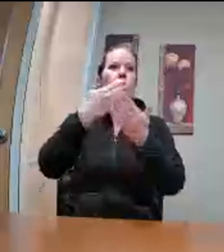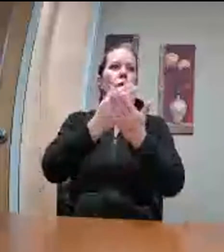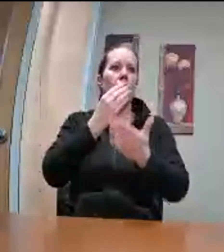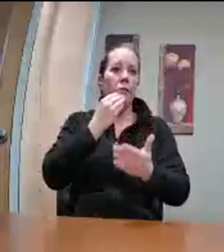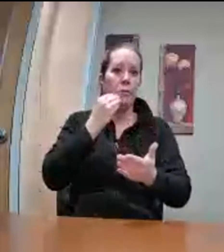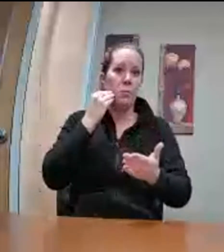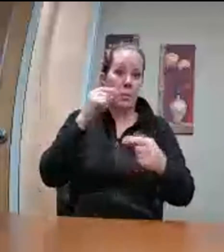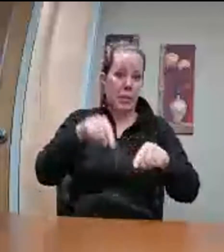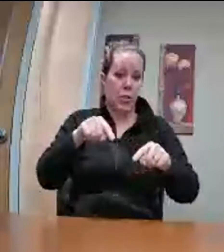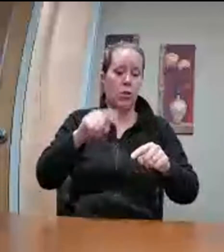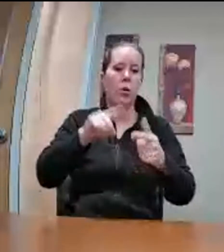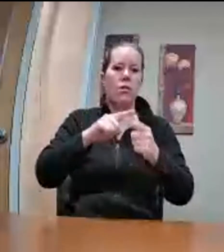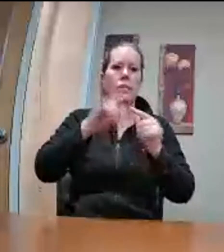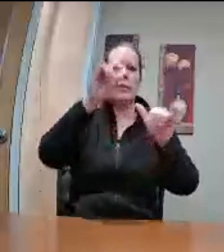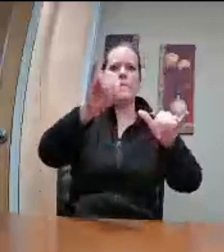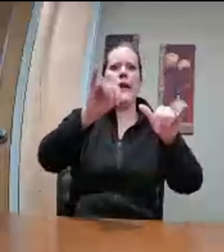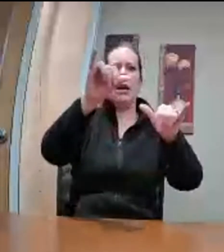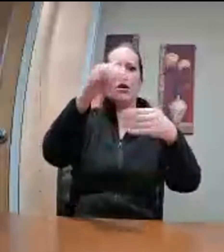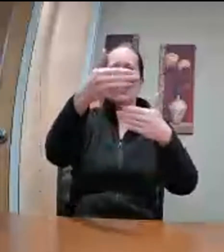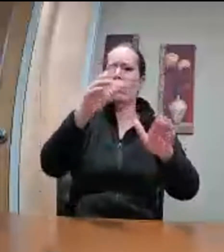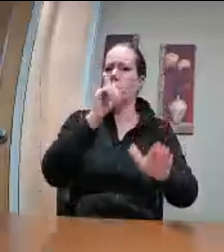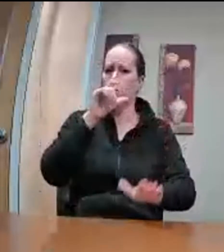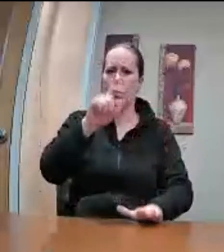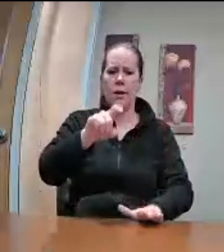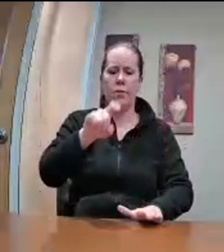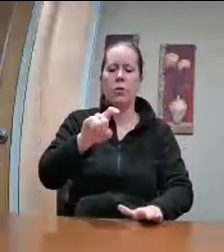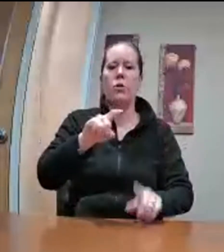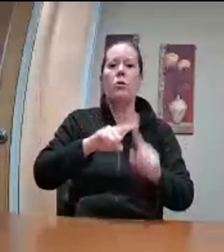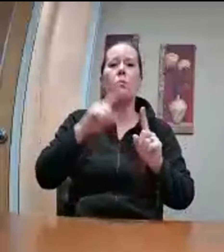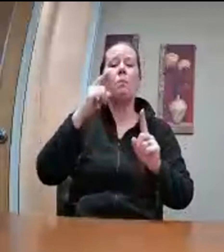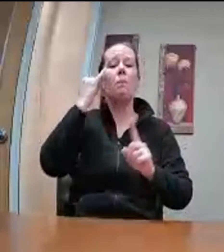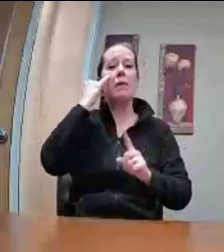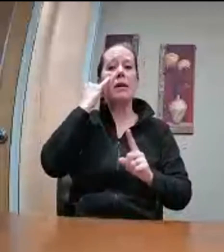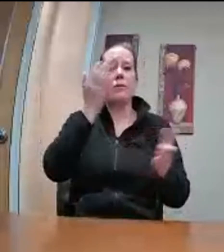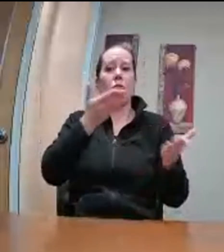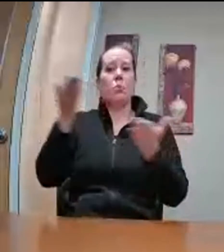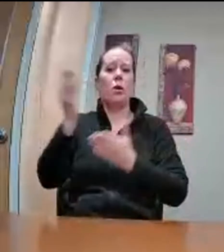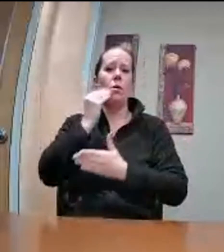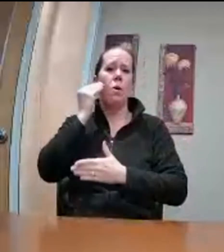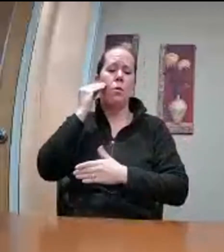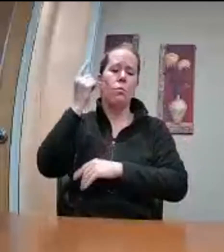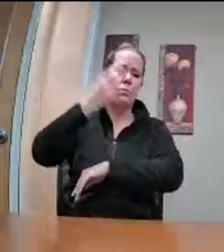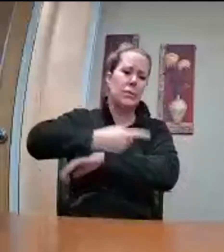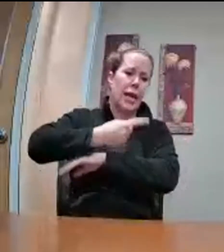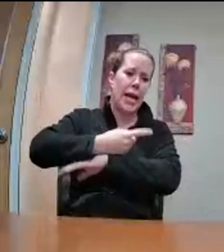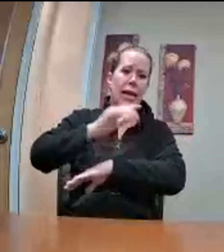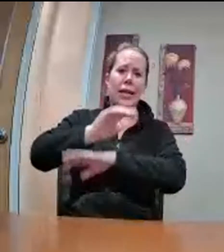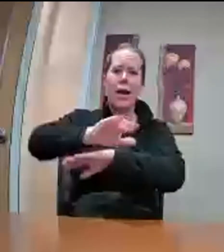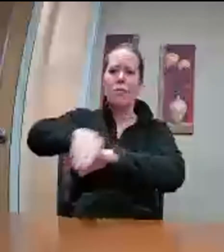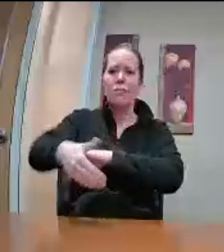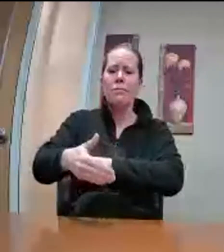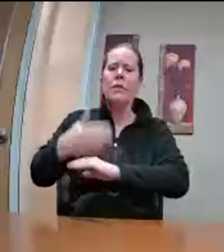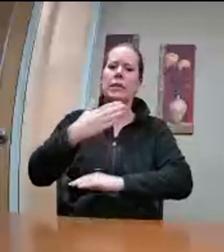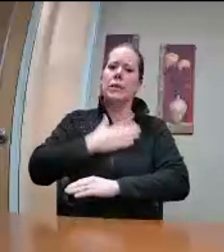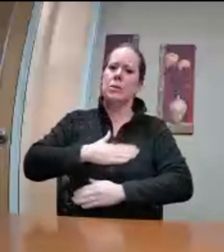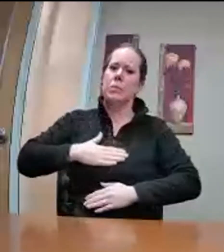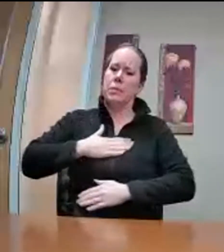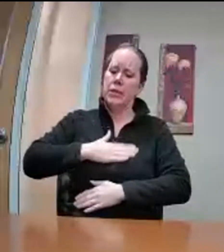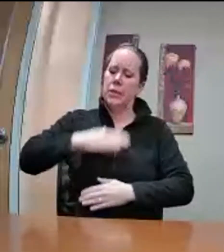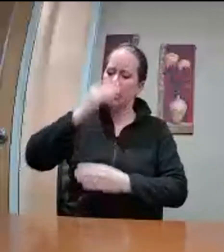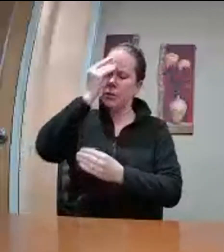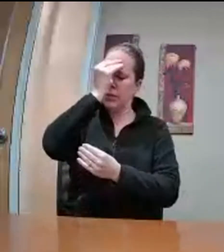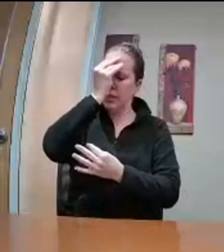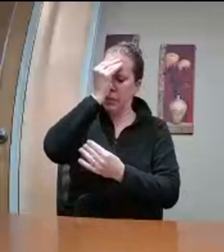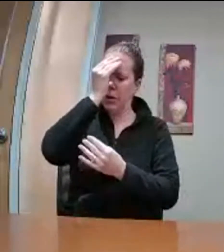would ask you to be mindful of the compromised situation that our residents are in and try to keep the gathering small so that